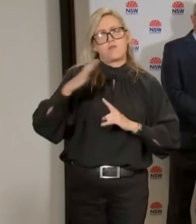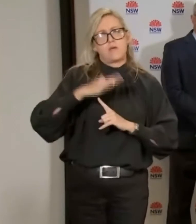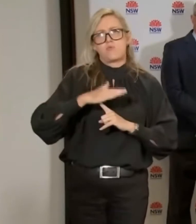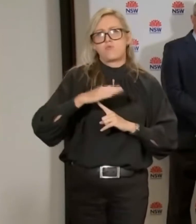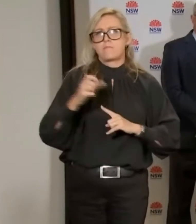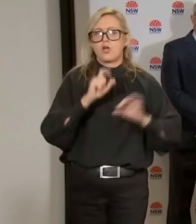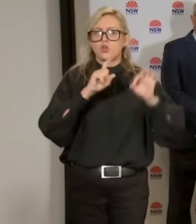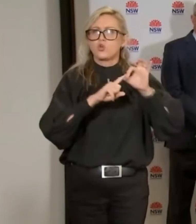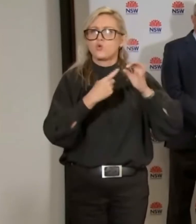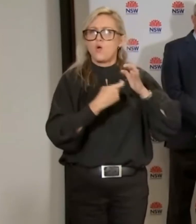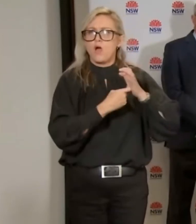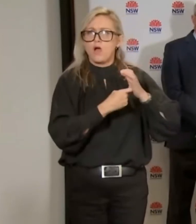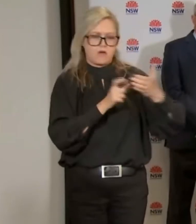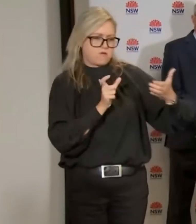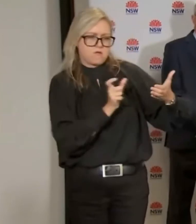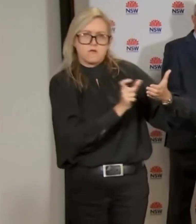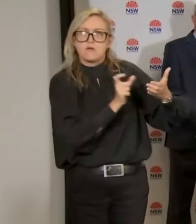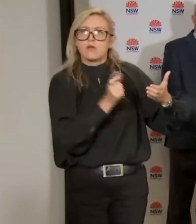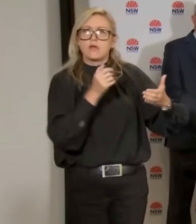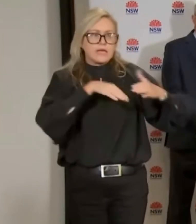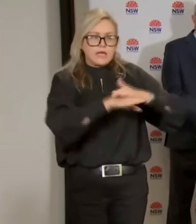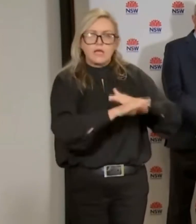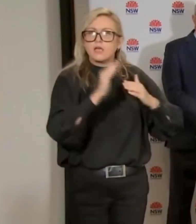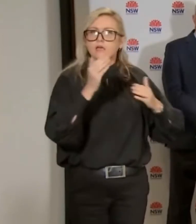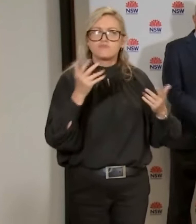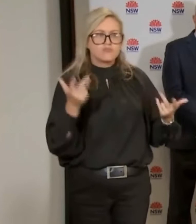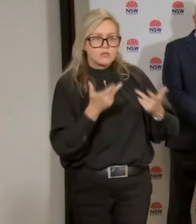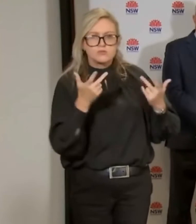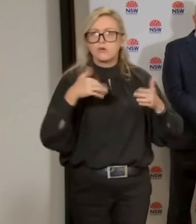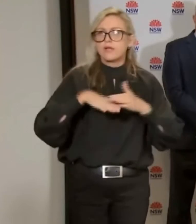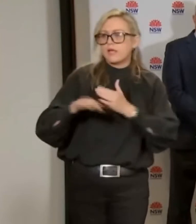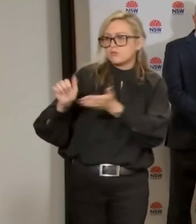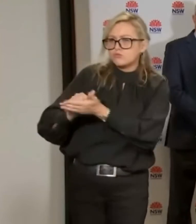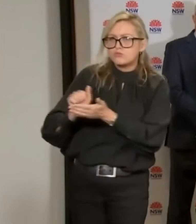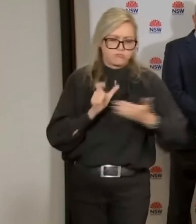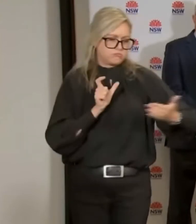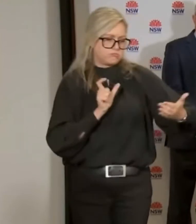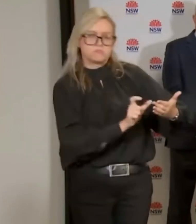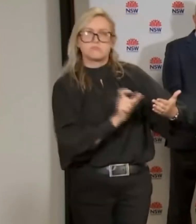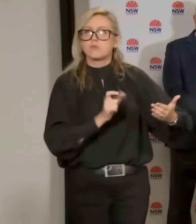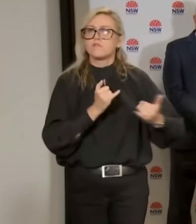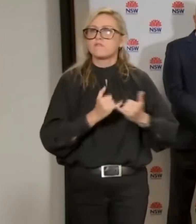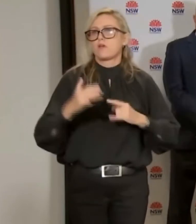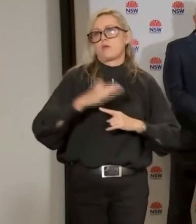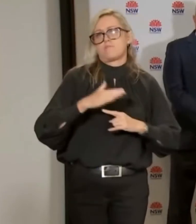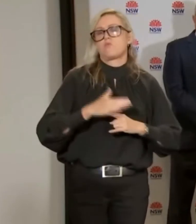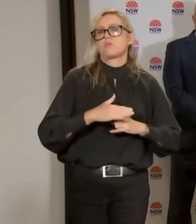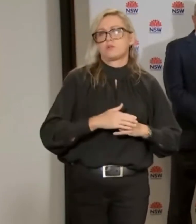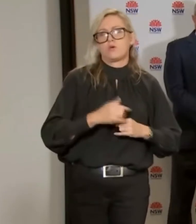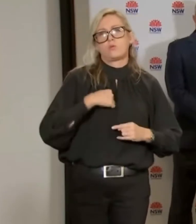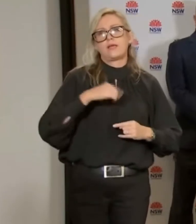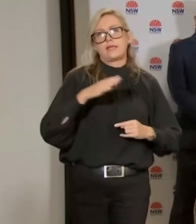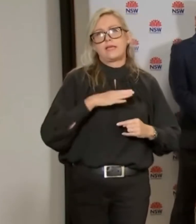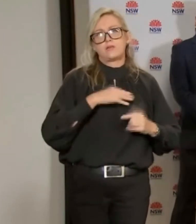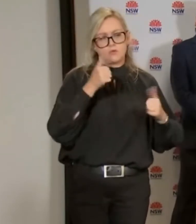in incredible protections at our borders and rolling out vaccine to our border workers and quarantine workers as the highest